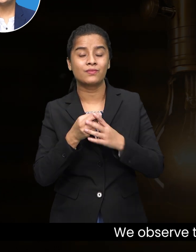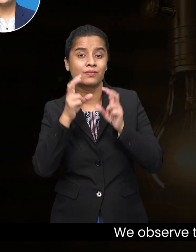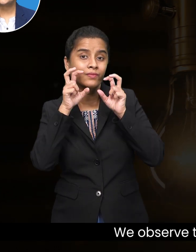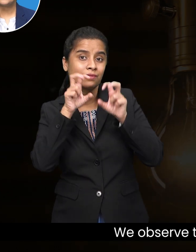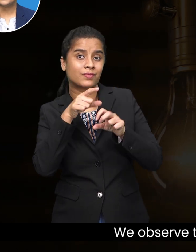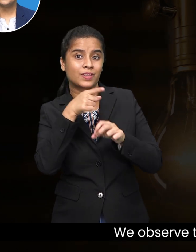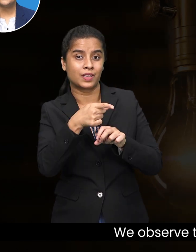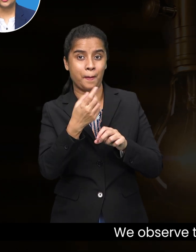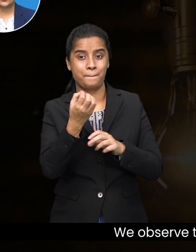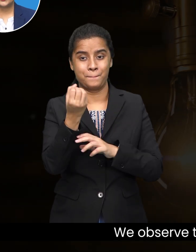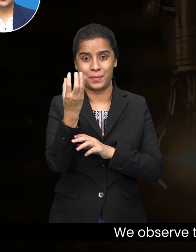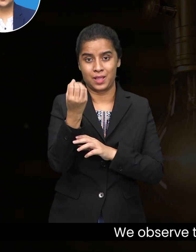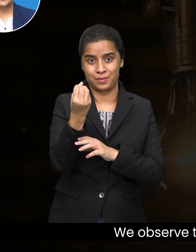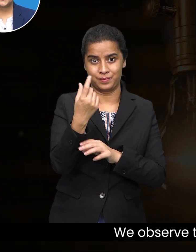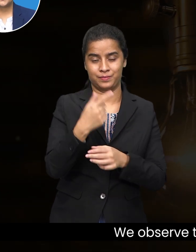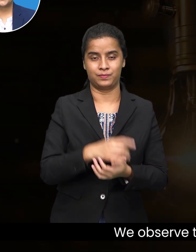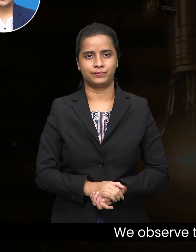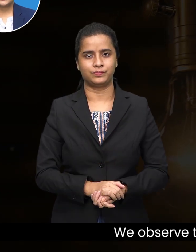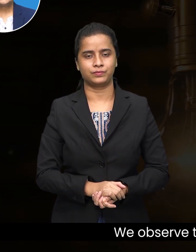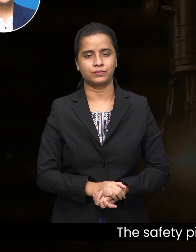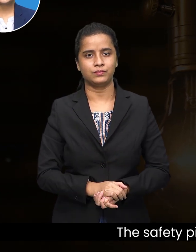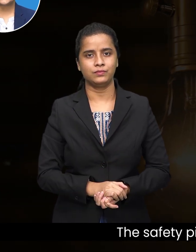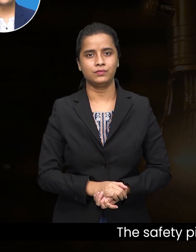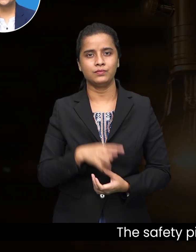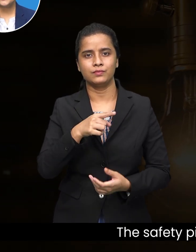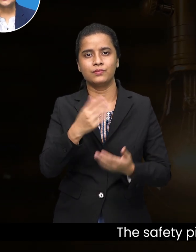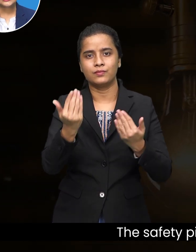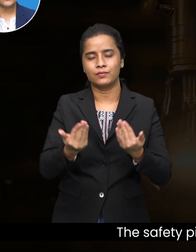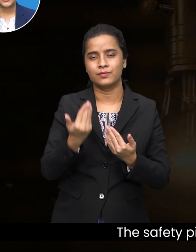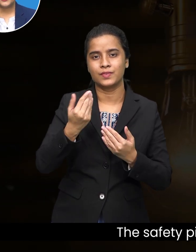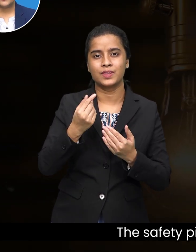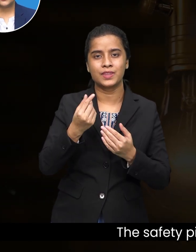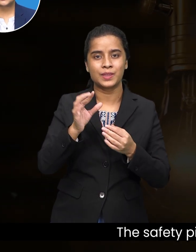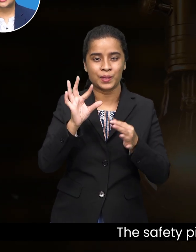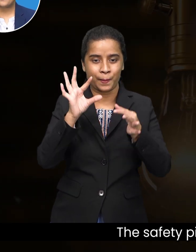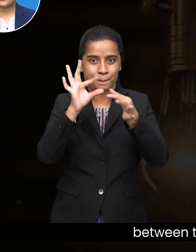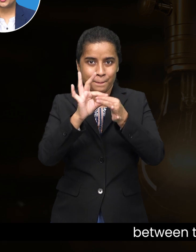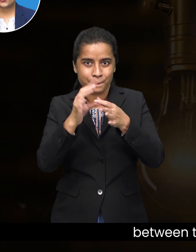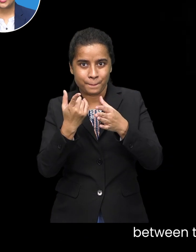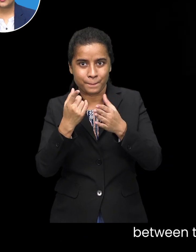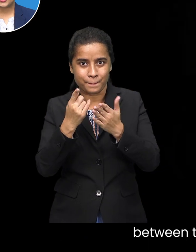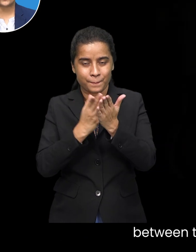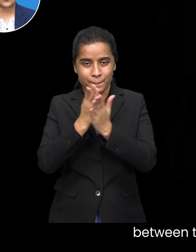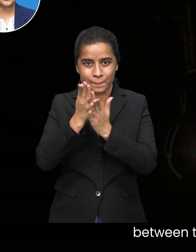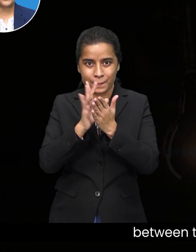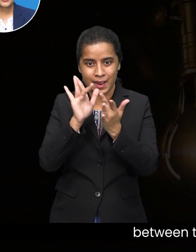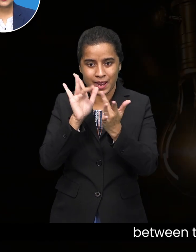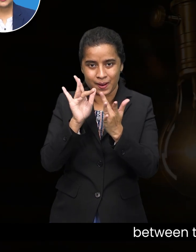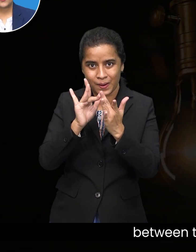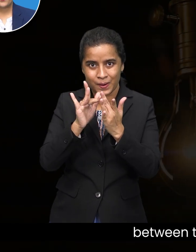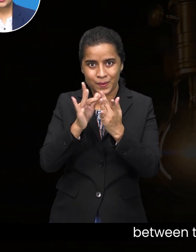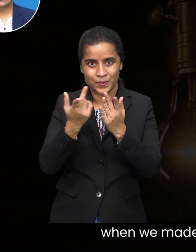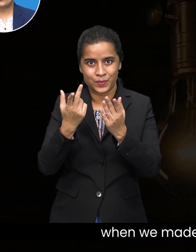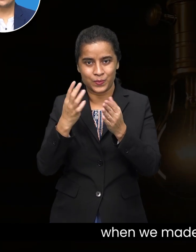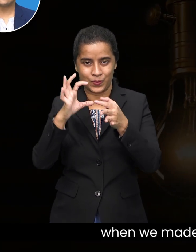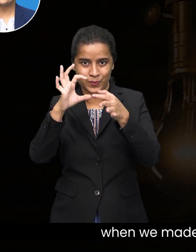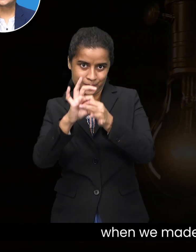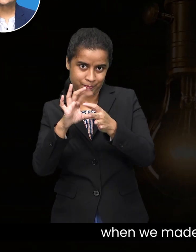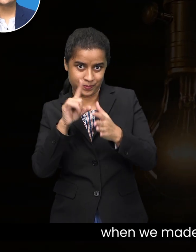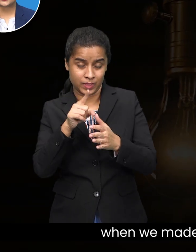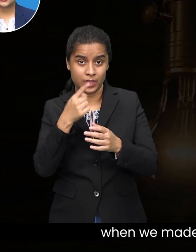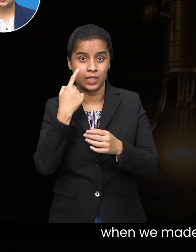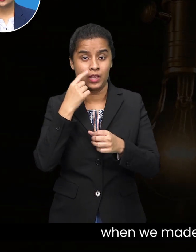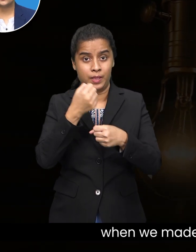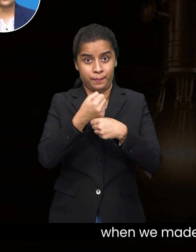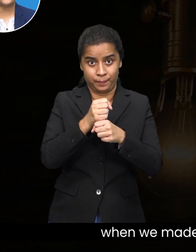We observe that the bulb glows. The safety pin covered the gap between the drawing pins when we